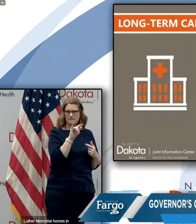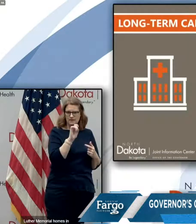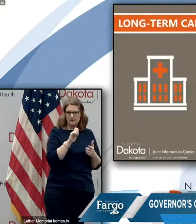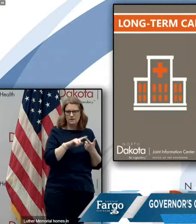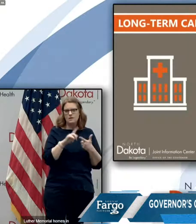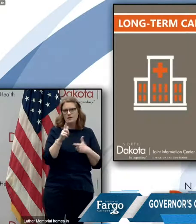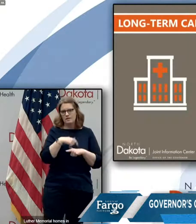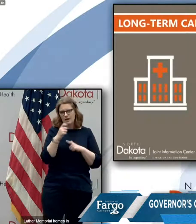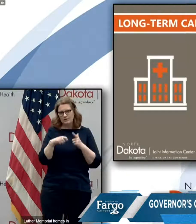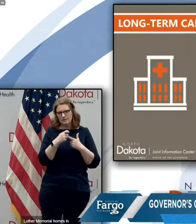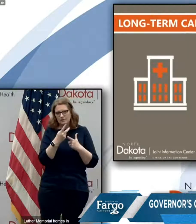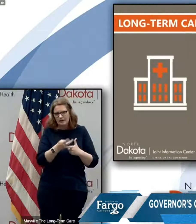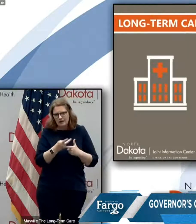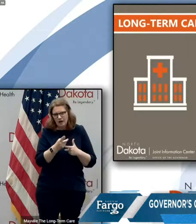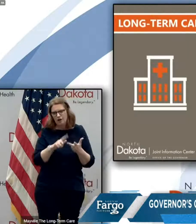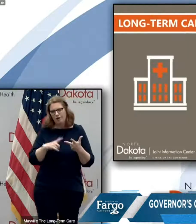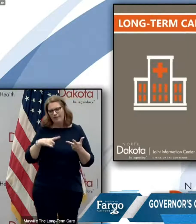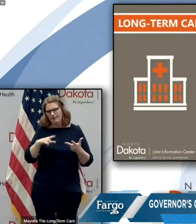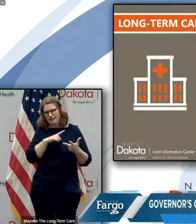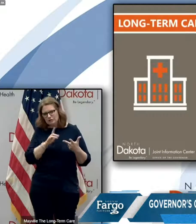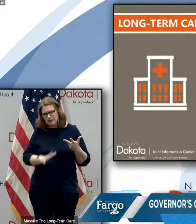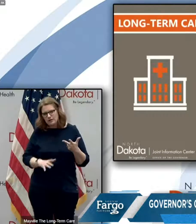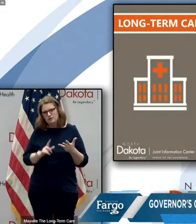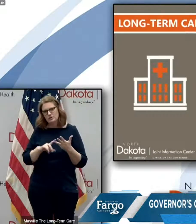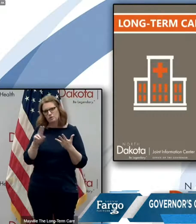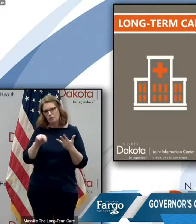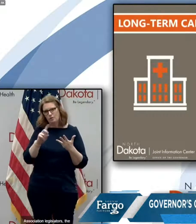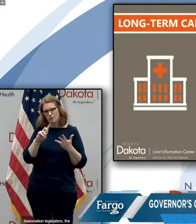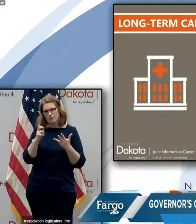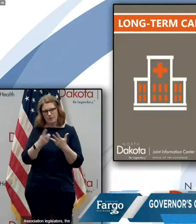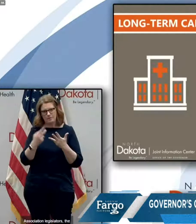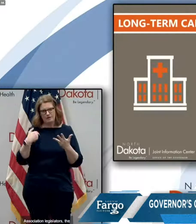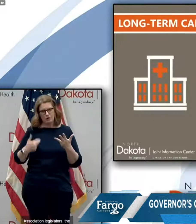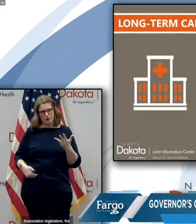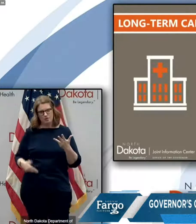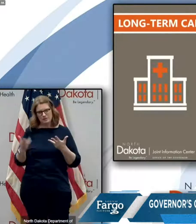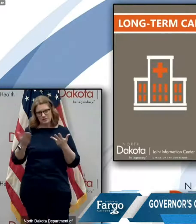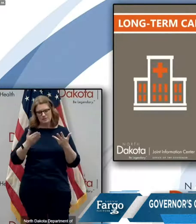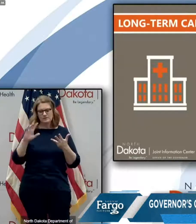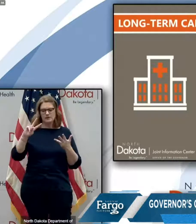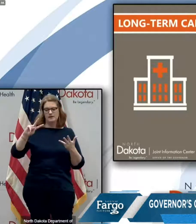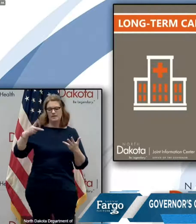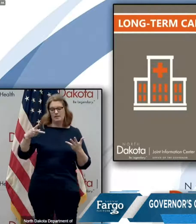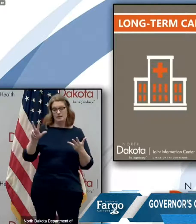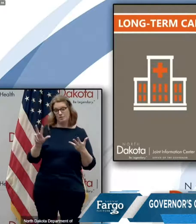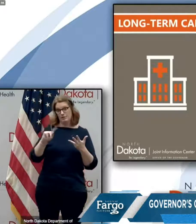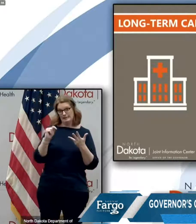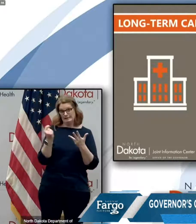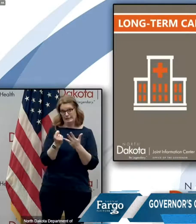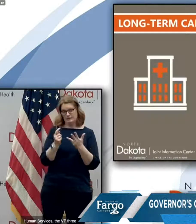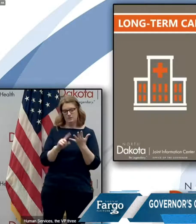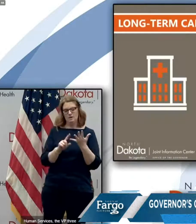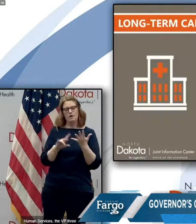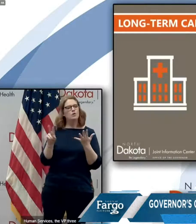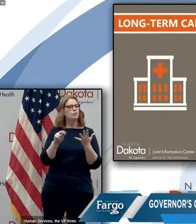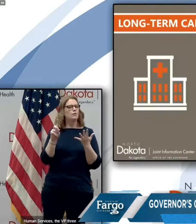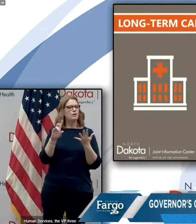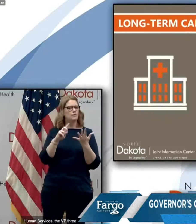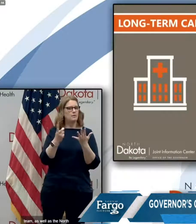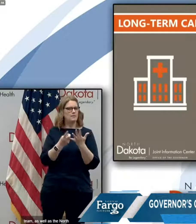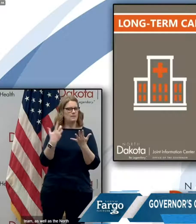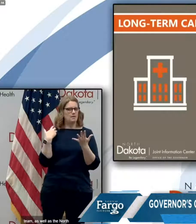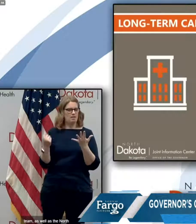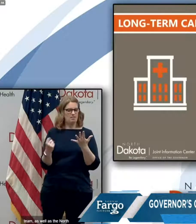Association, legislators, the North Dakota Department of Human Services, the VP3 team, as well as the North Dakota Department of